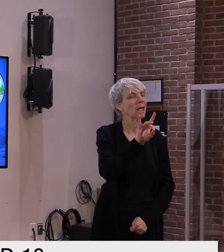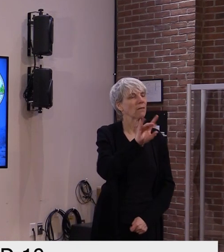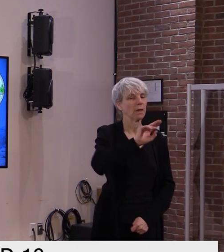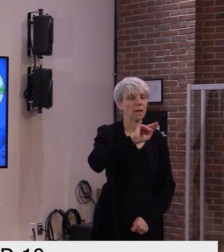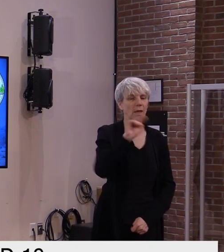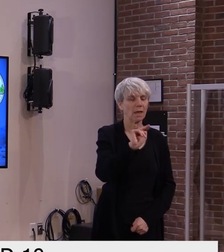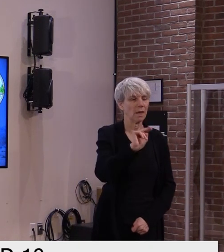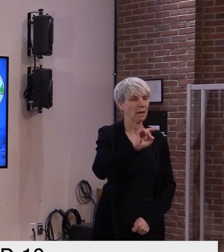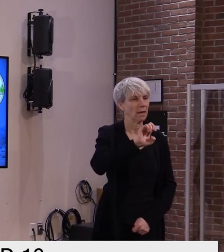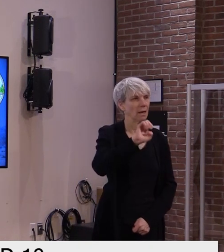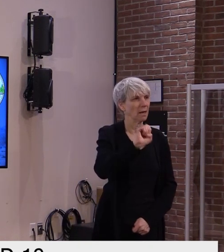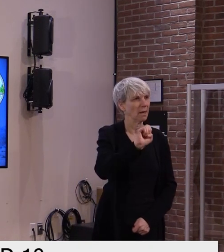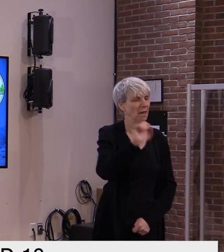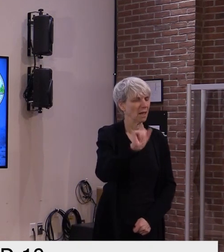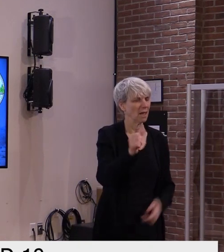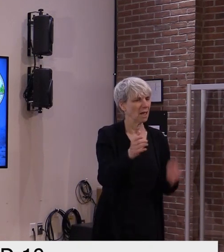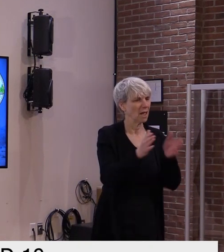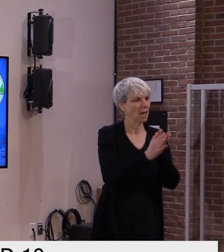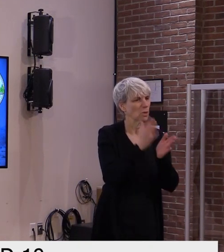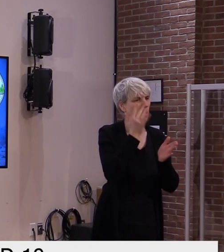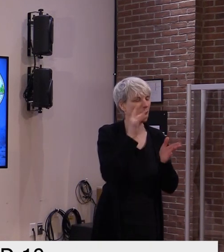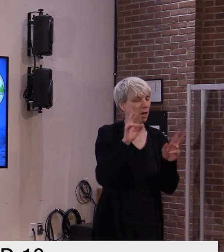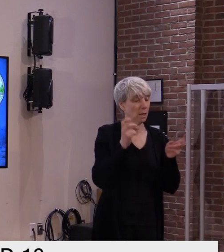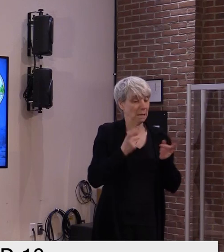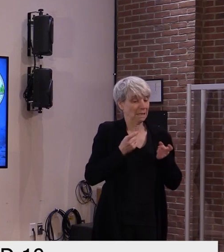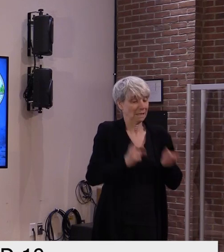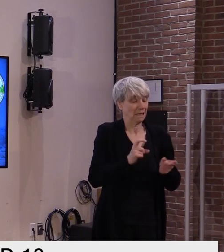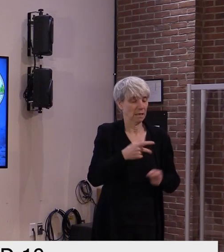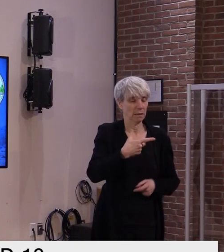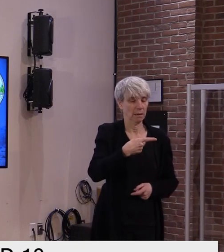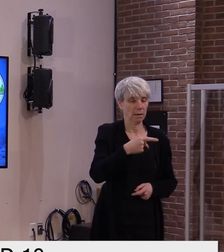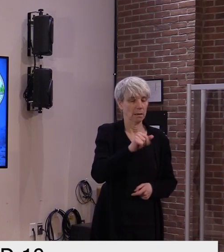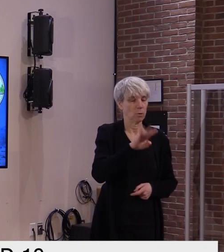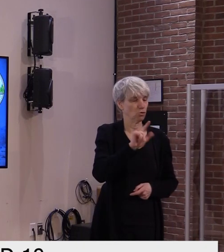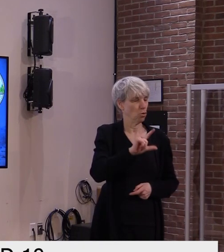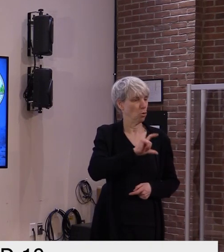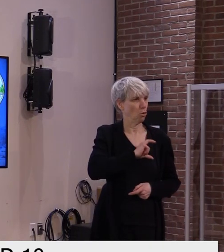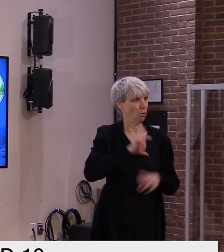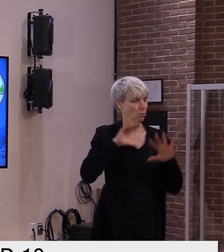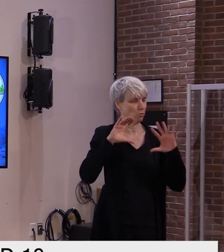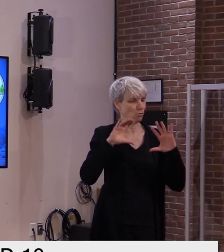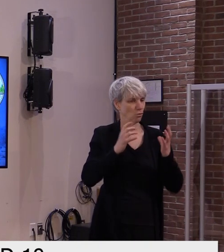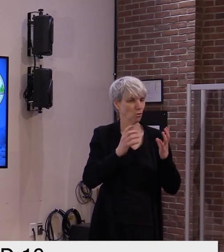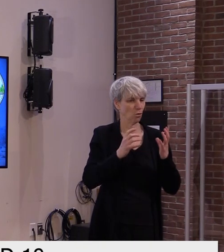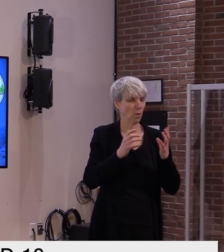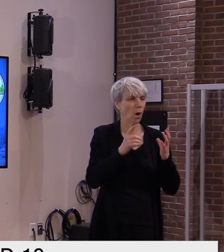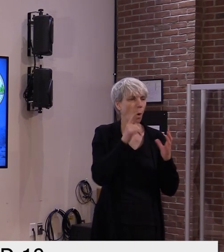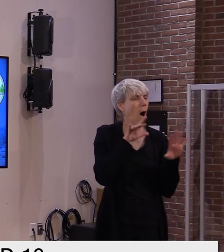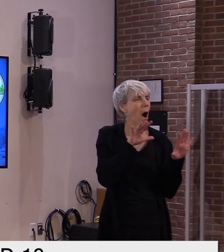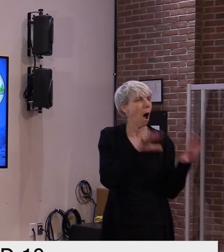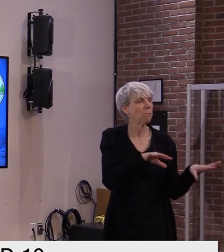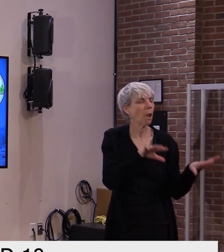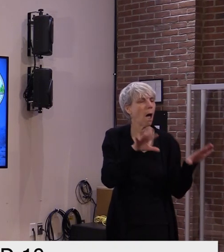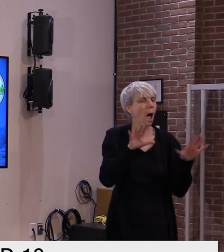ski patrollers engaged in a, quote, leisure activity, unquote, were getting vaccines before